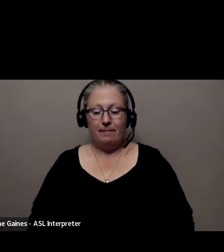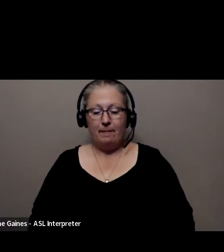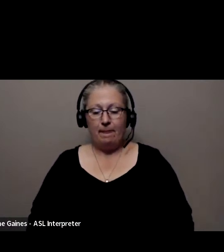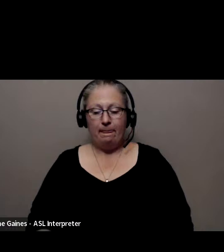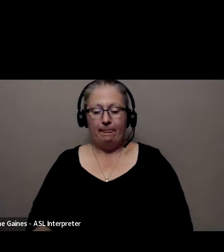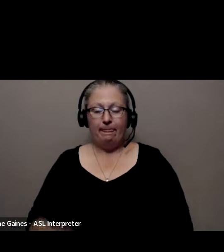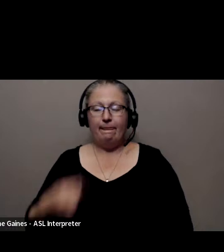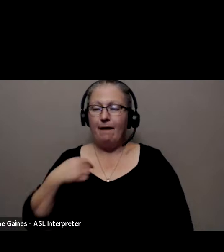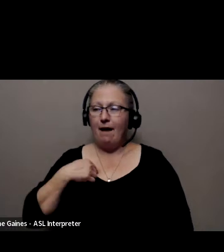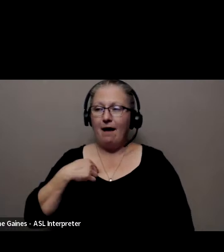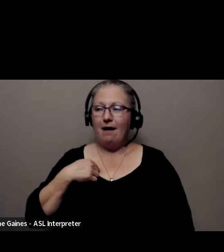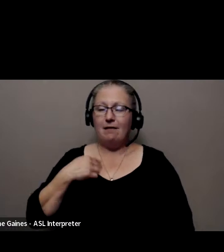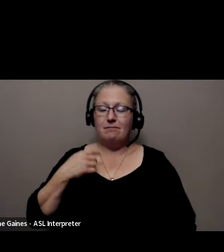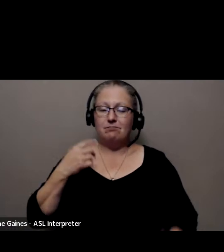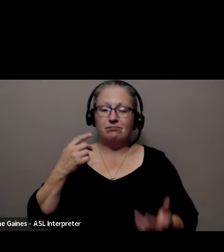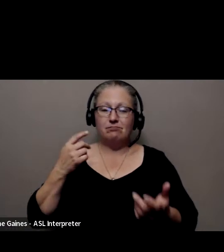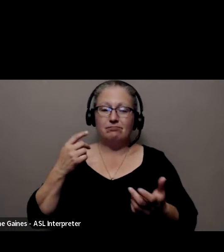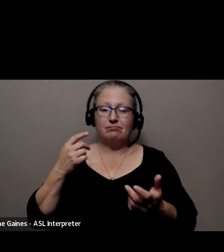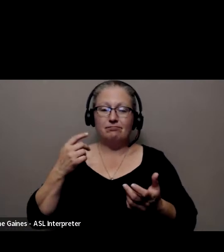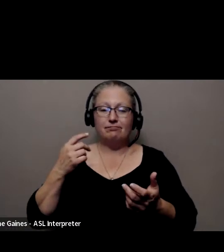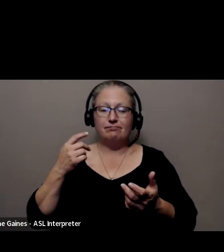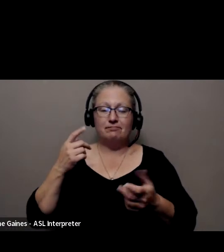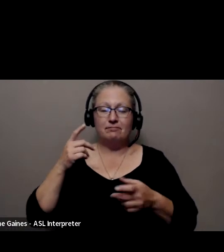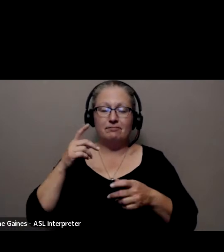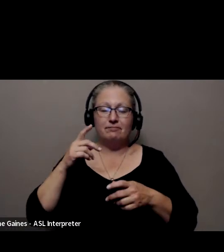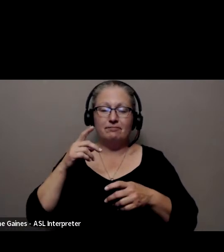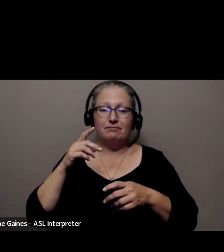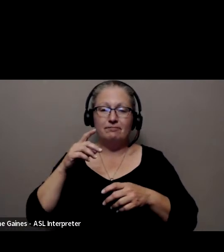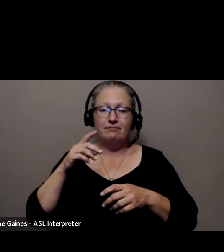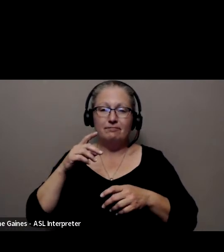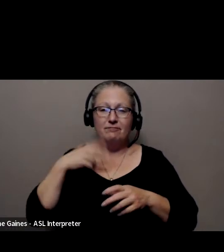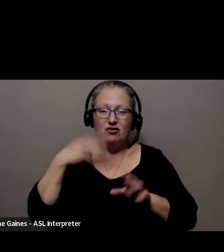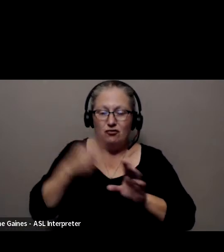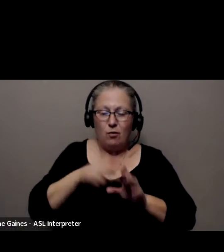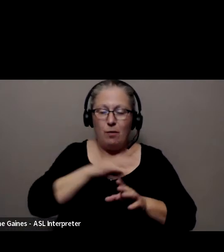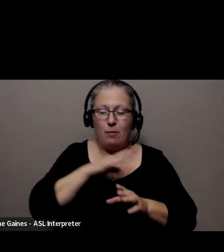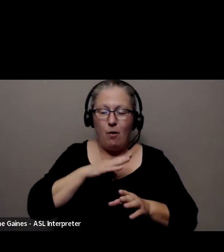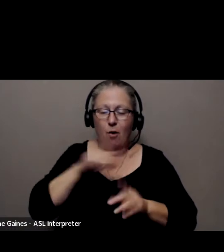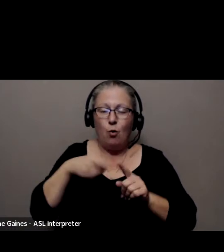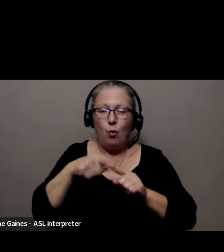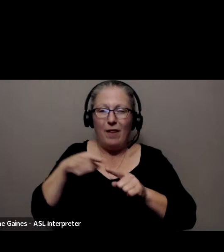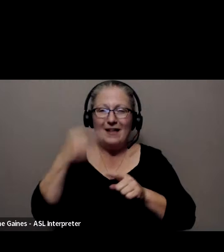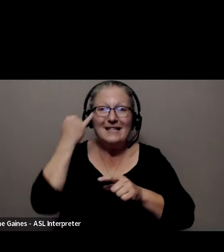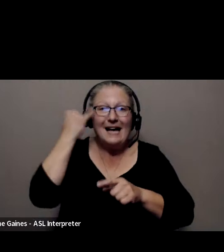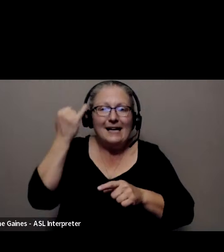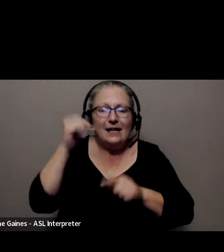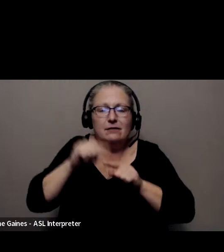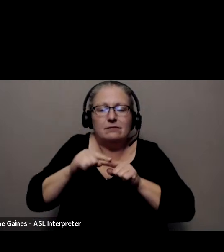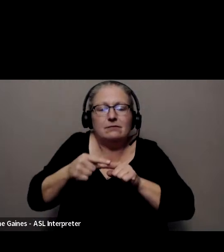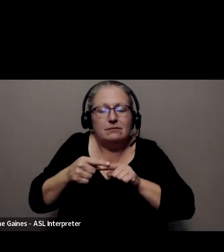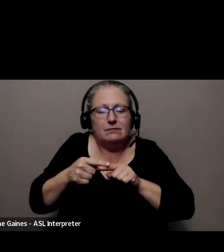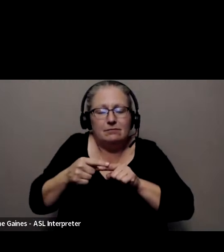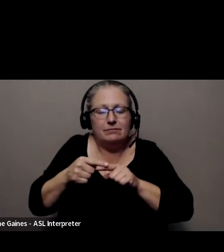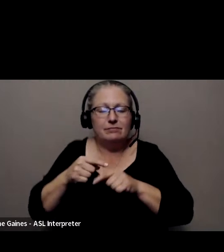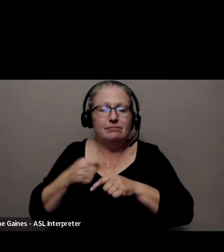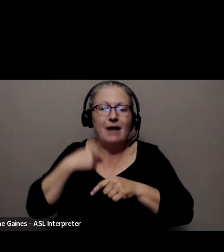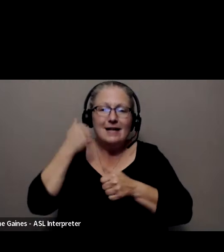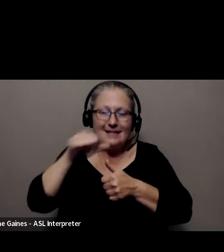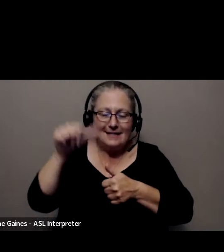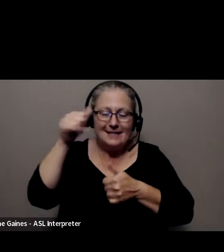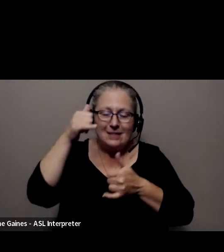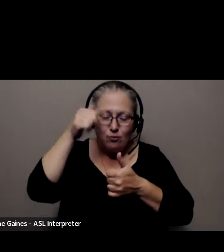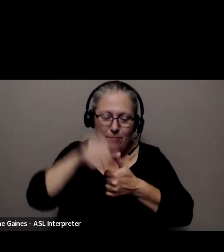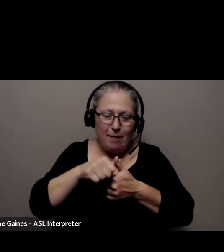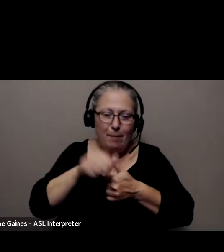I just got on the board right around the time that this idea, this seed was sparked. And I still remember it at a